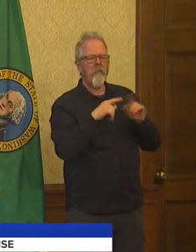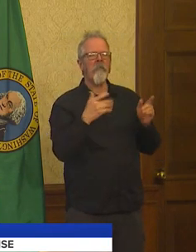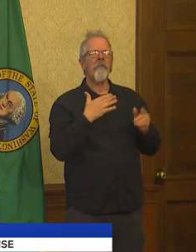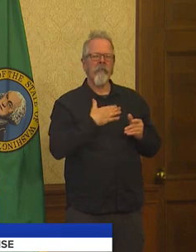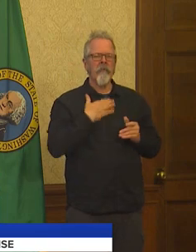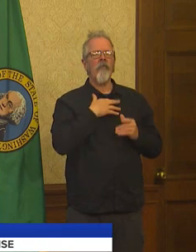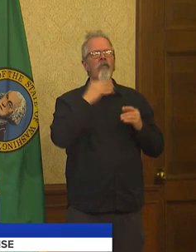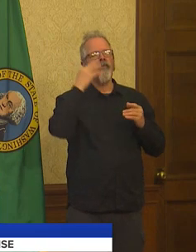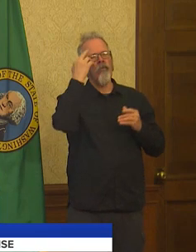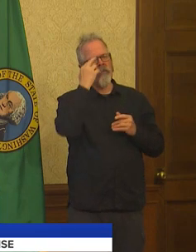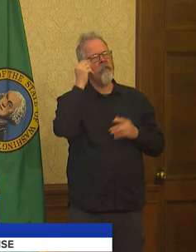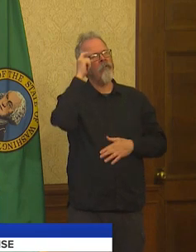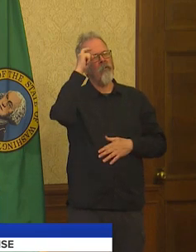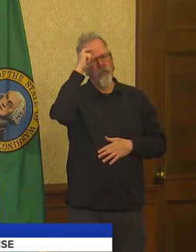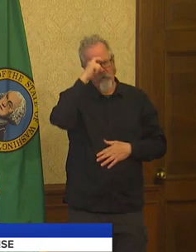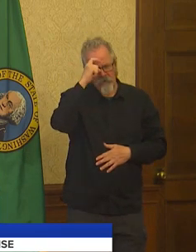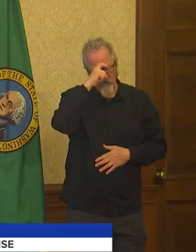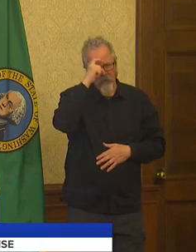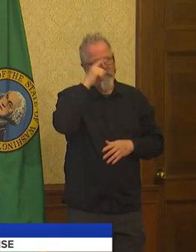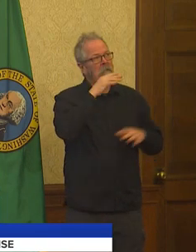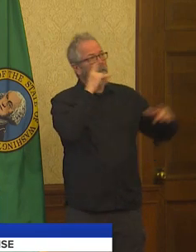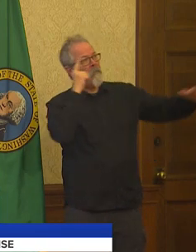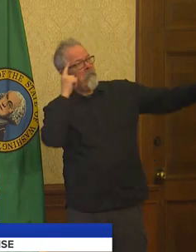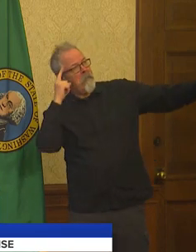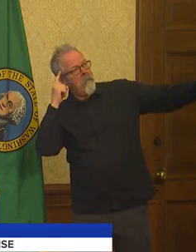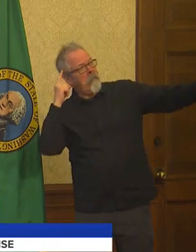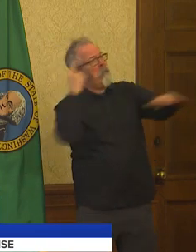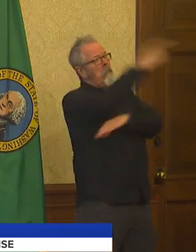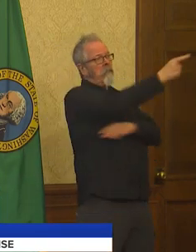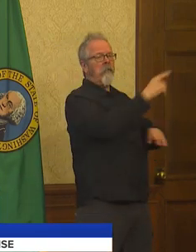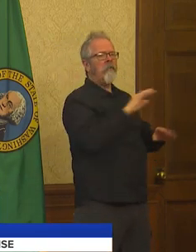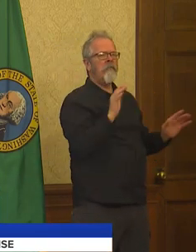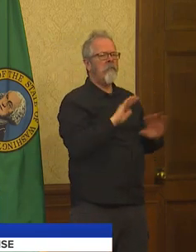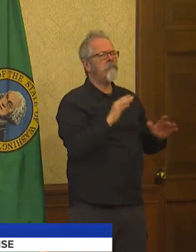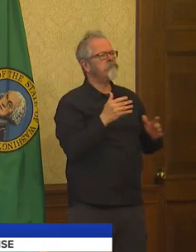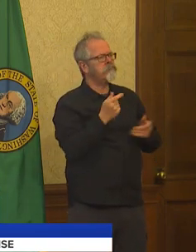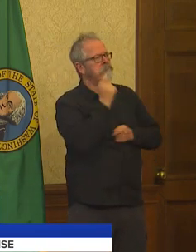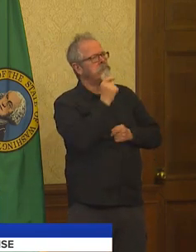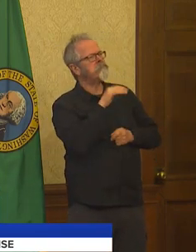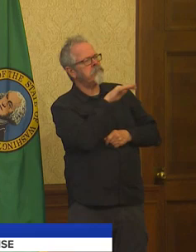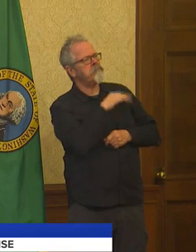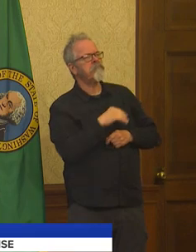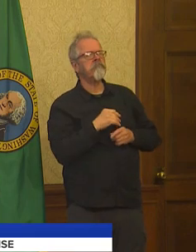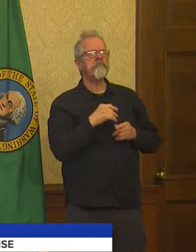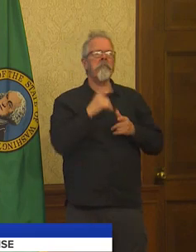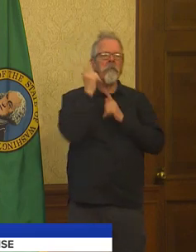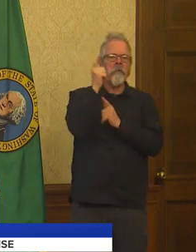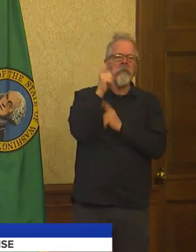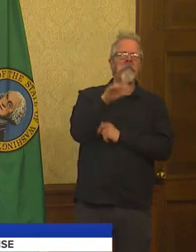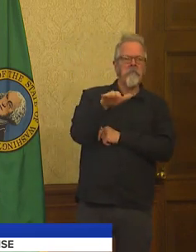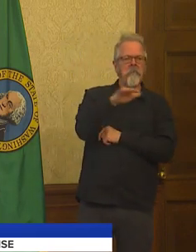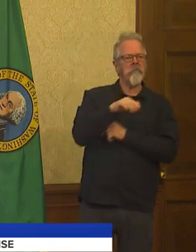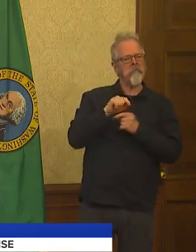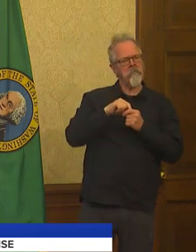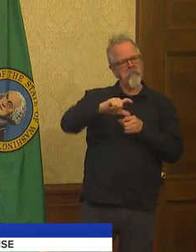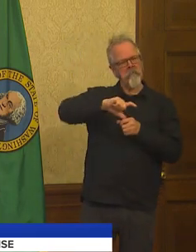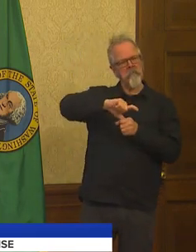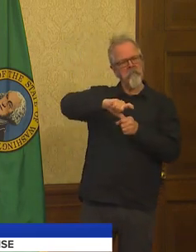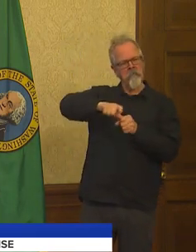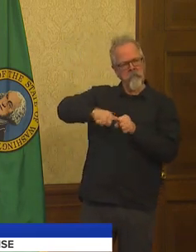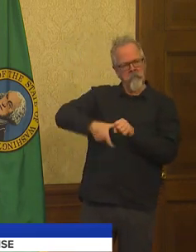it's crowded, please find another place to go. We're asking folks to recreate responsibly. We know you can. We're in it